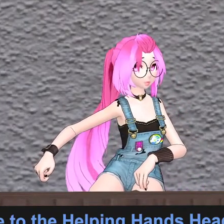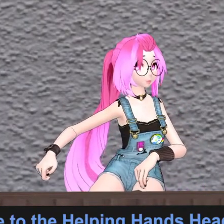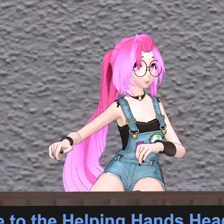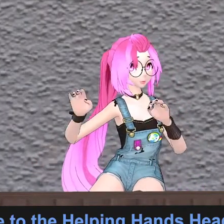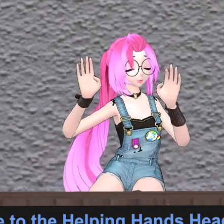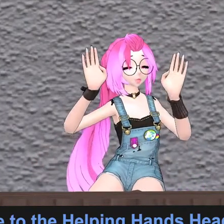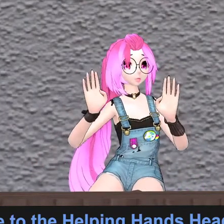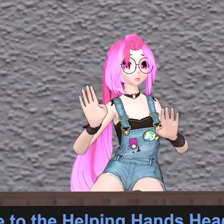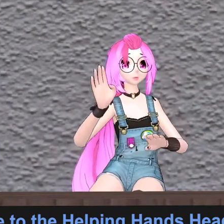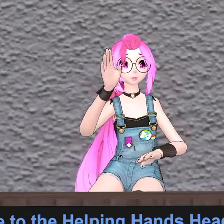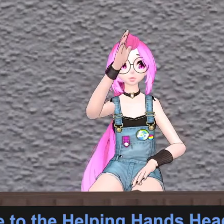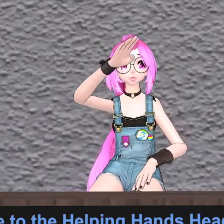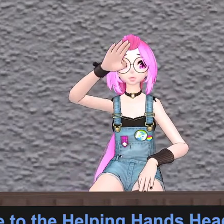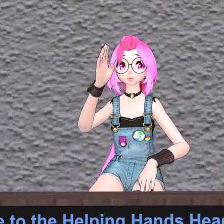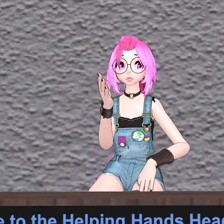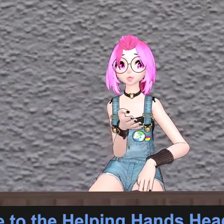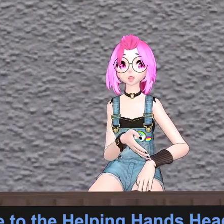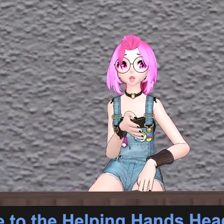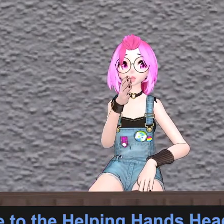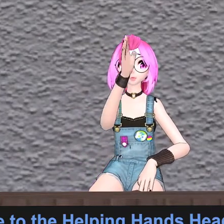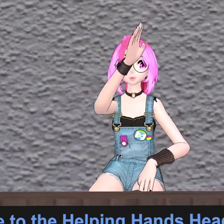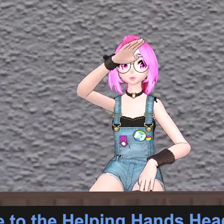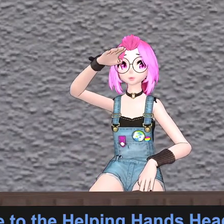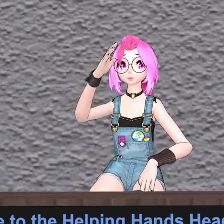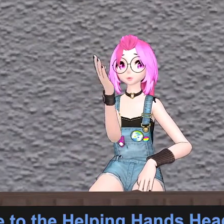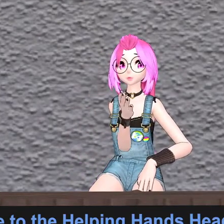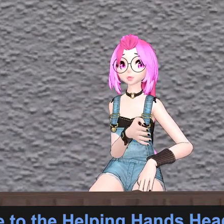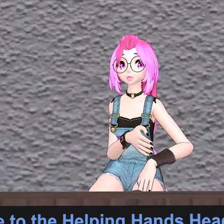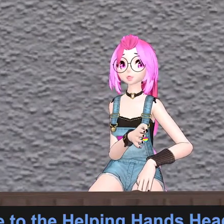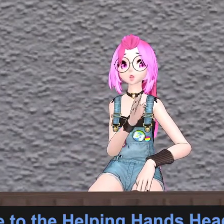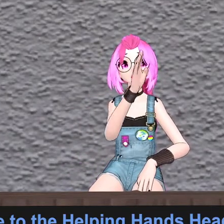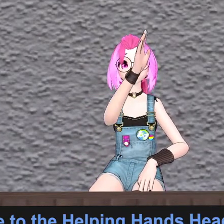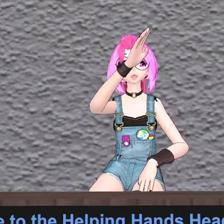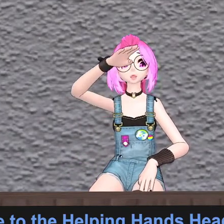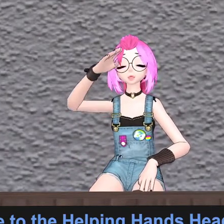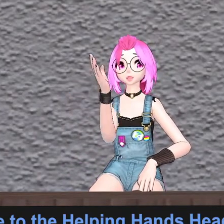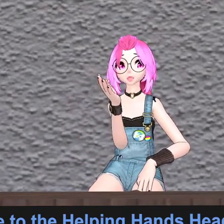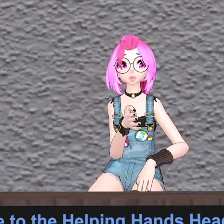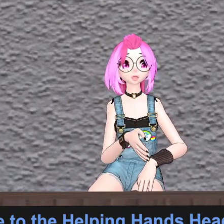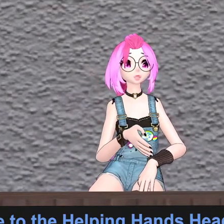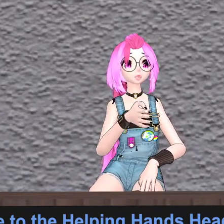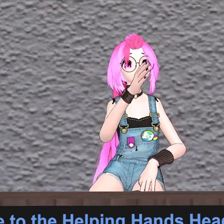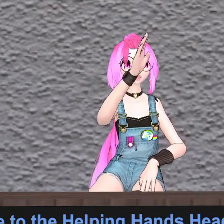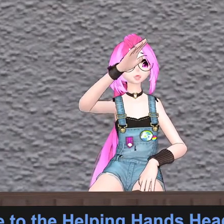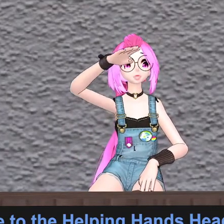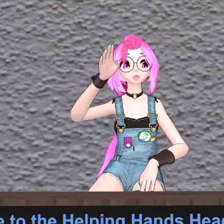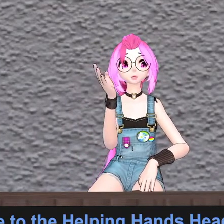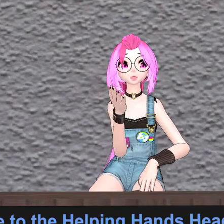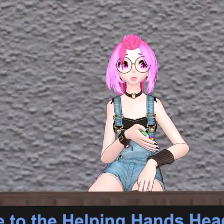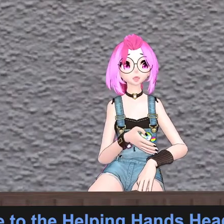Good. Yes. Brazil. Brazil, you have your B hand. You're showing me the shape of